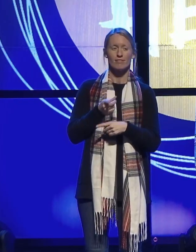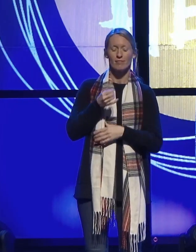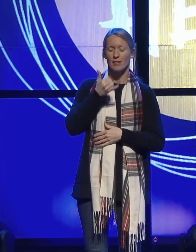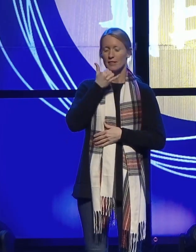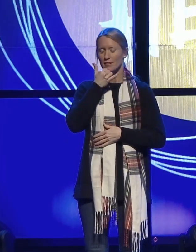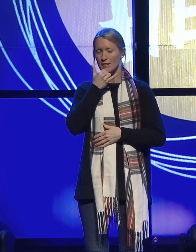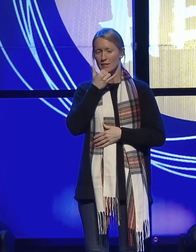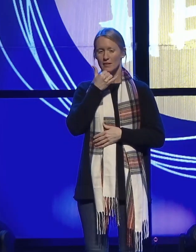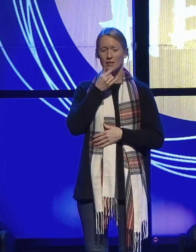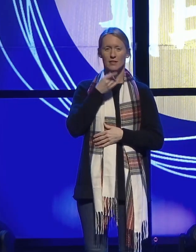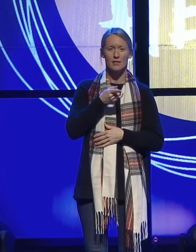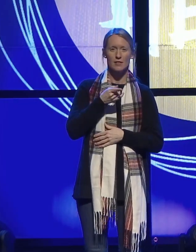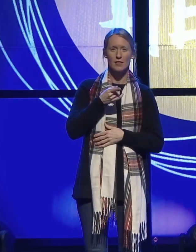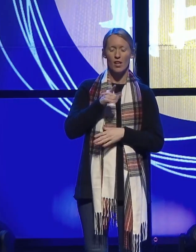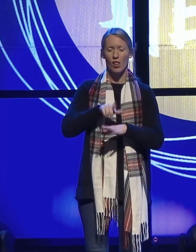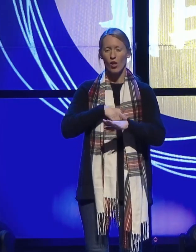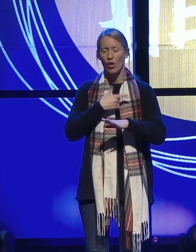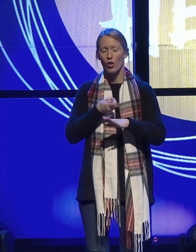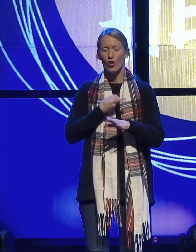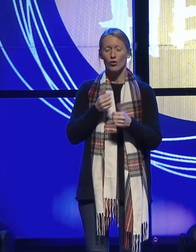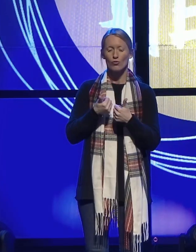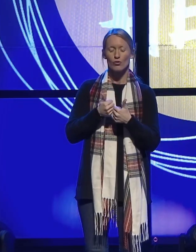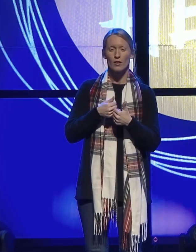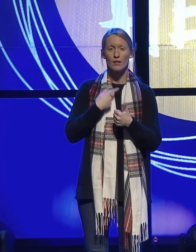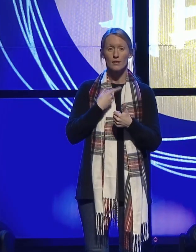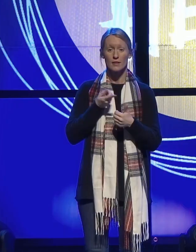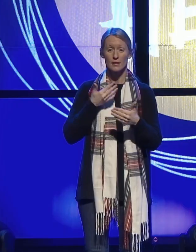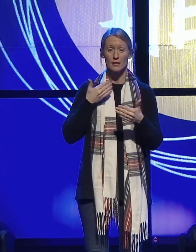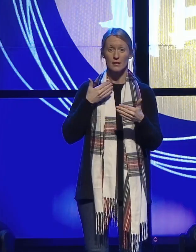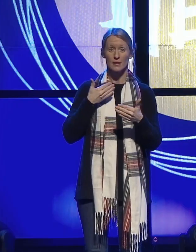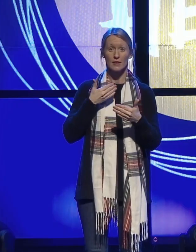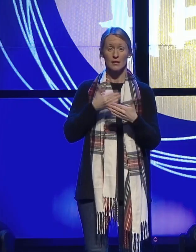and I started running, and then I hit mile 18.